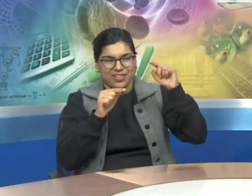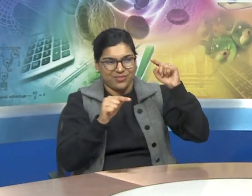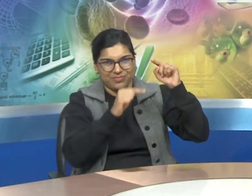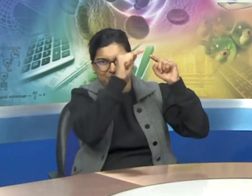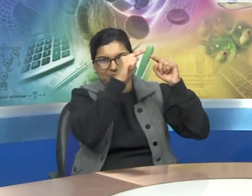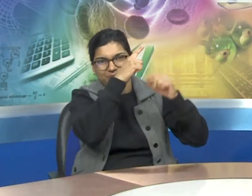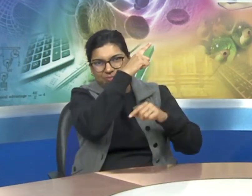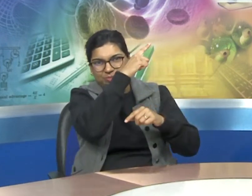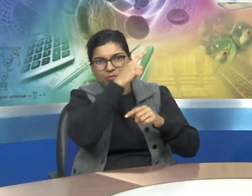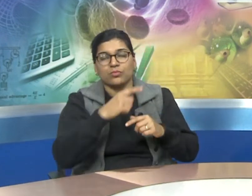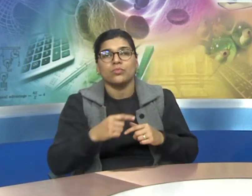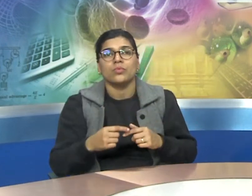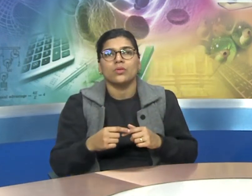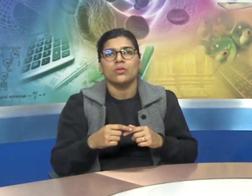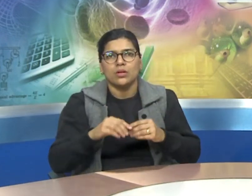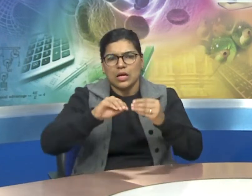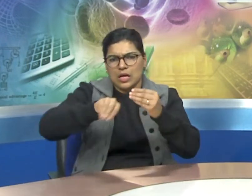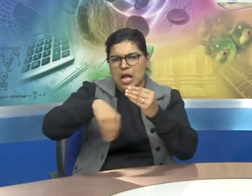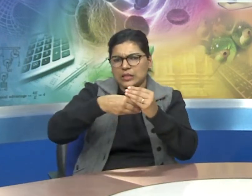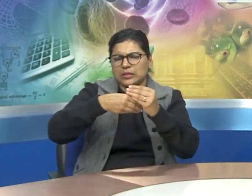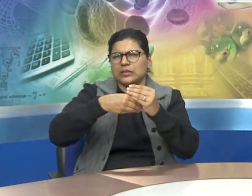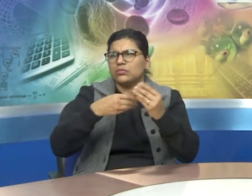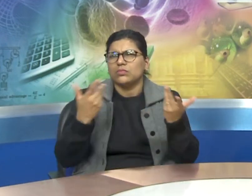And here you can see adding notes.